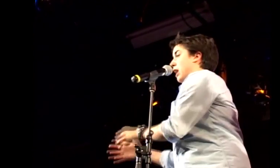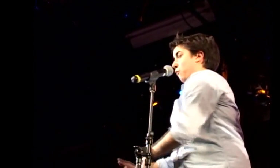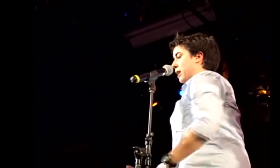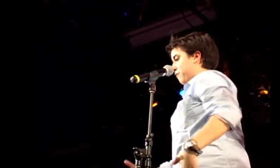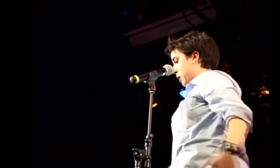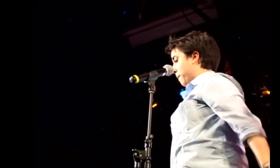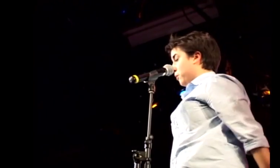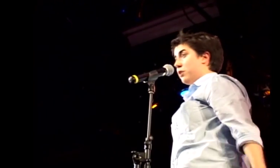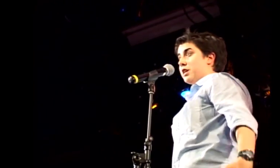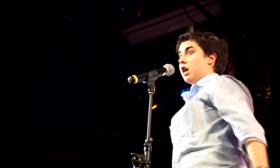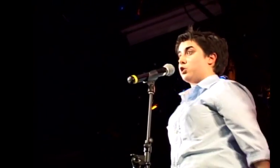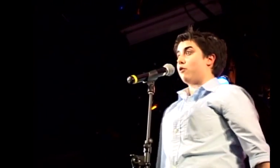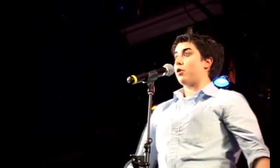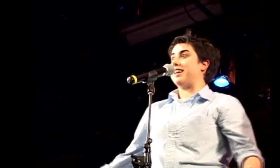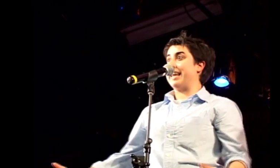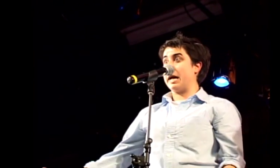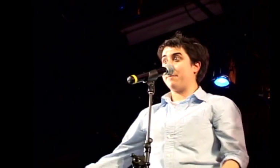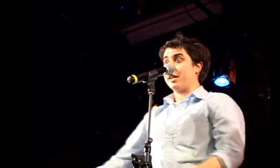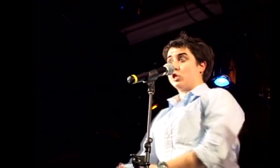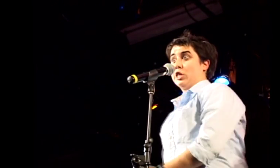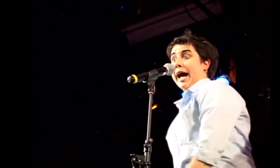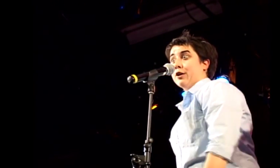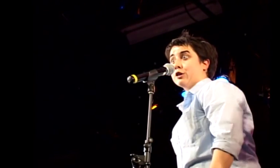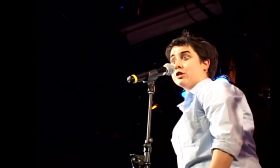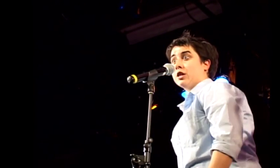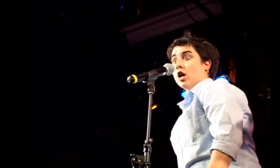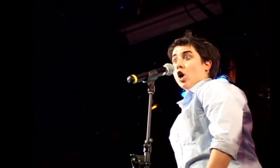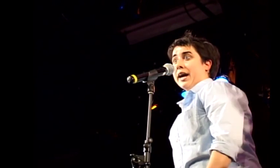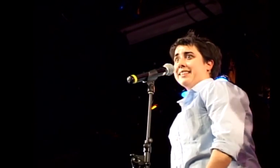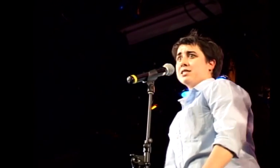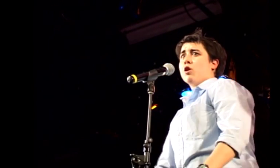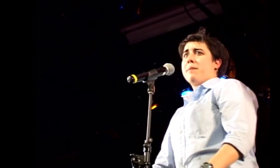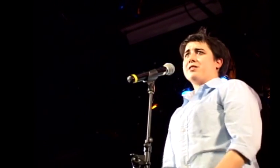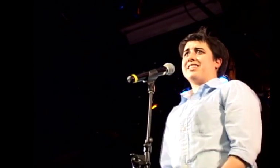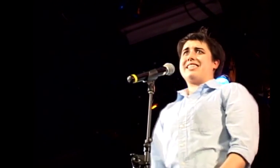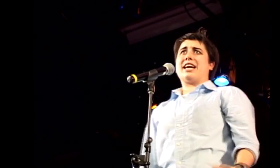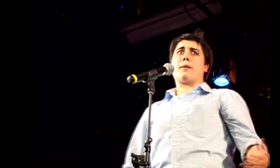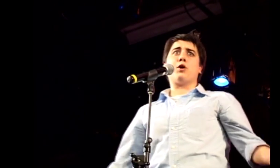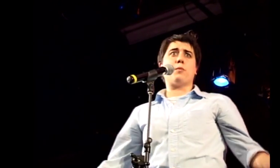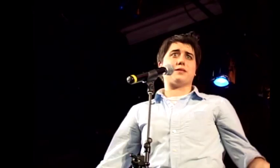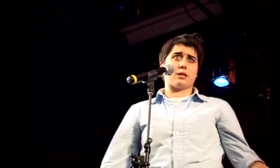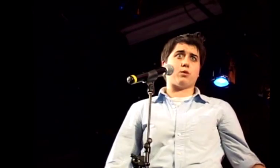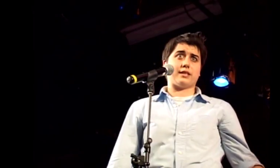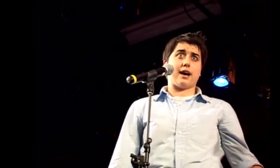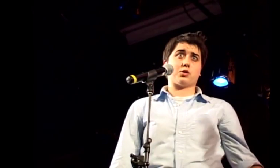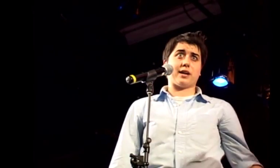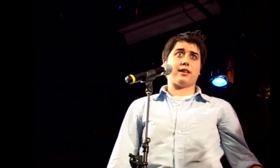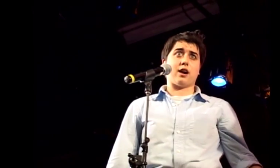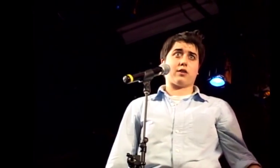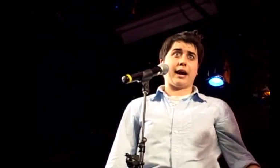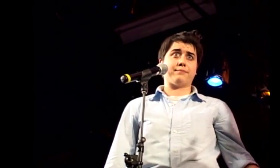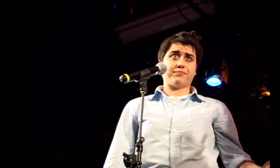just totally about to cry. God forbid our booty knocks over a lamp and it shatters. Okay? That's more embarrassing than taking a poop in